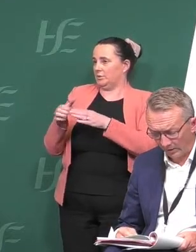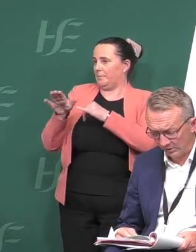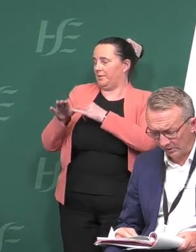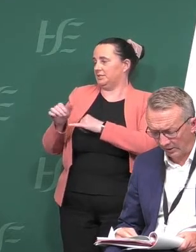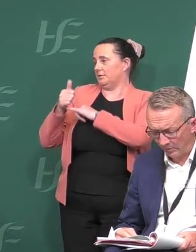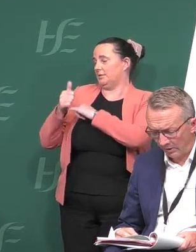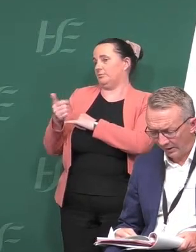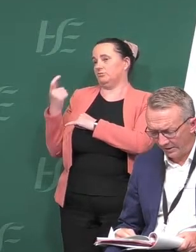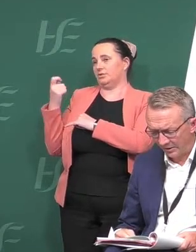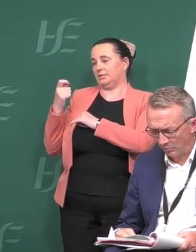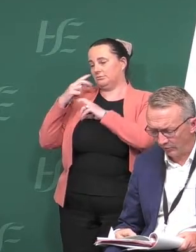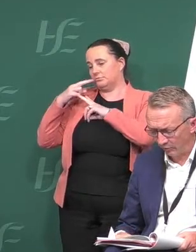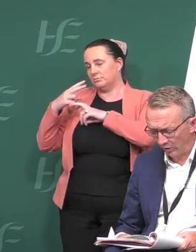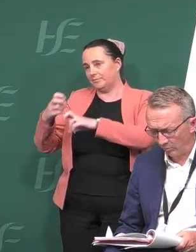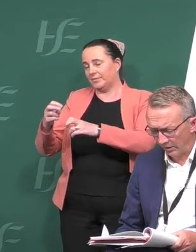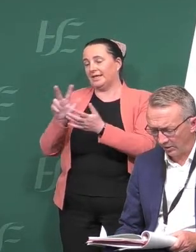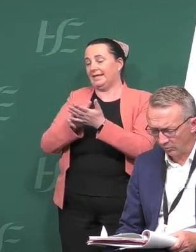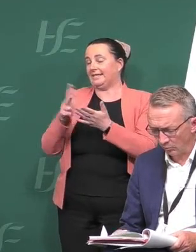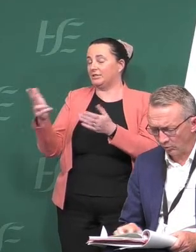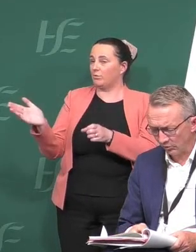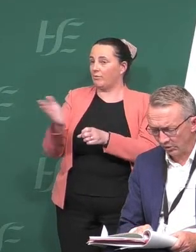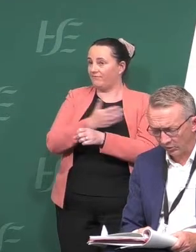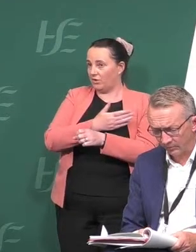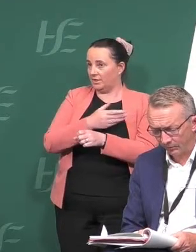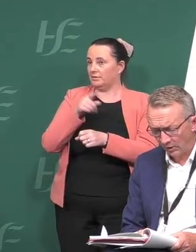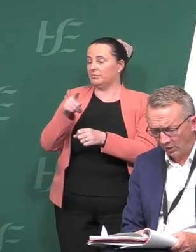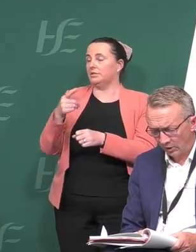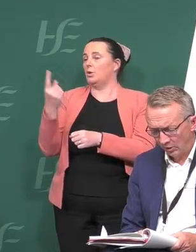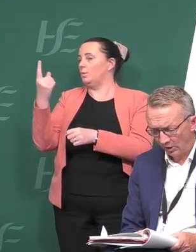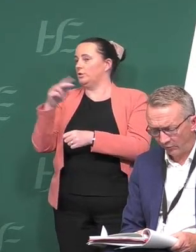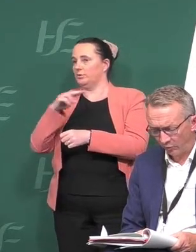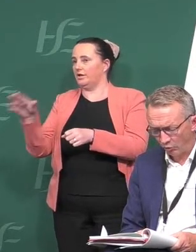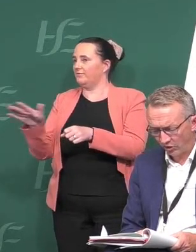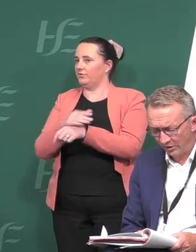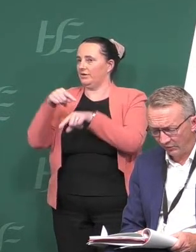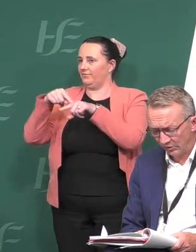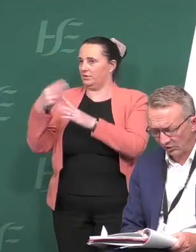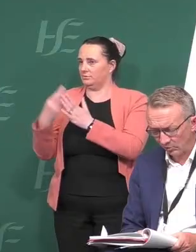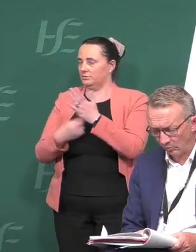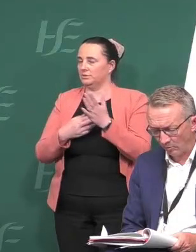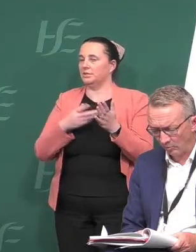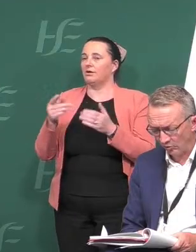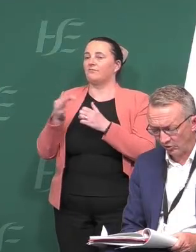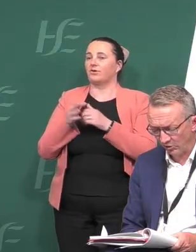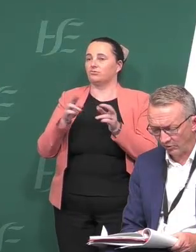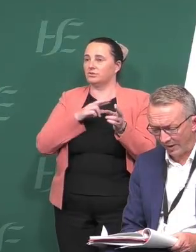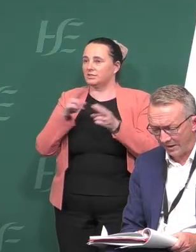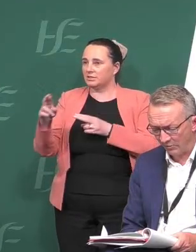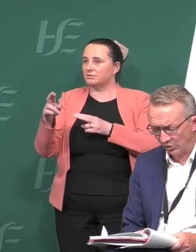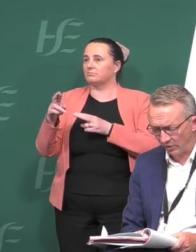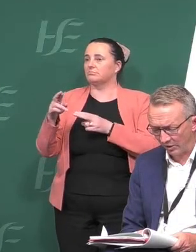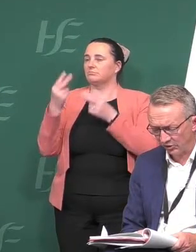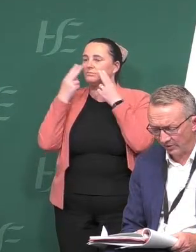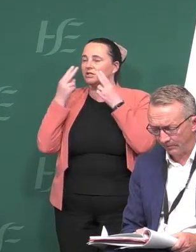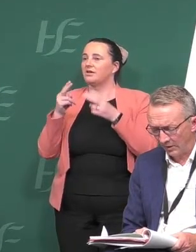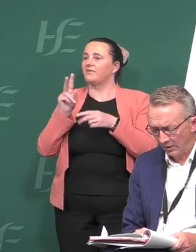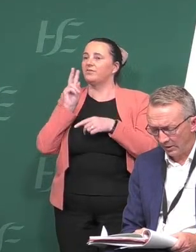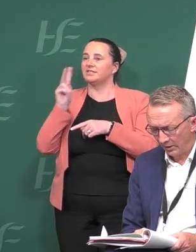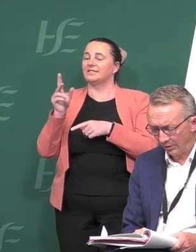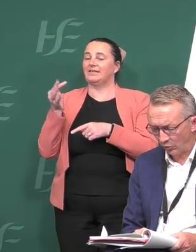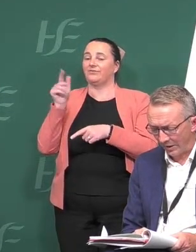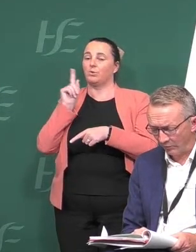survey, that's 18 were fully compliant, 1 was not. For routine visits where a woman was considered of a higher risk